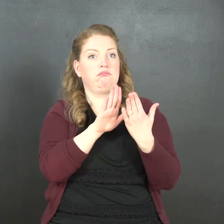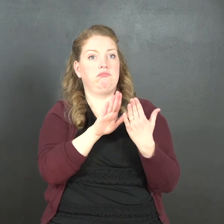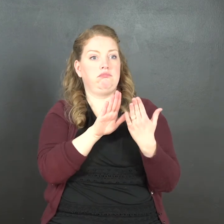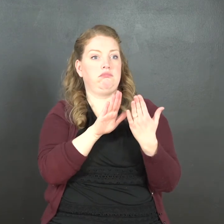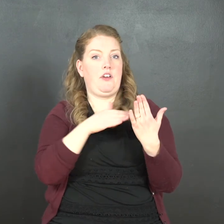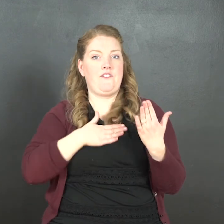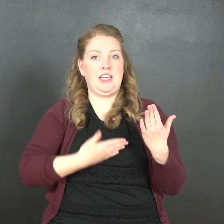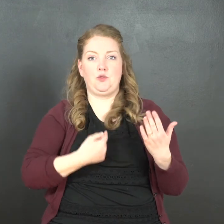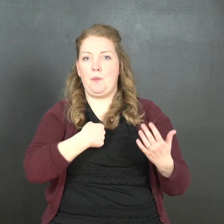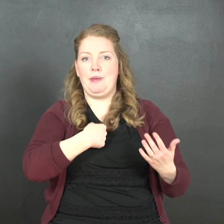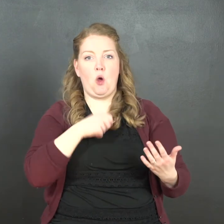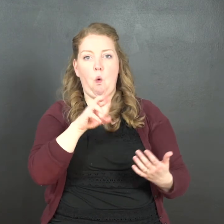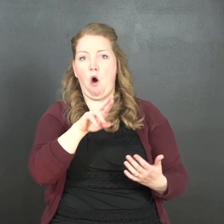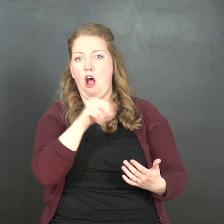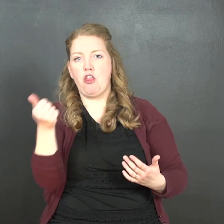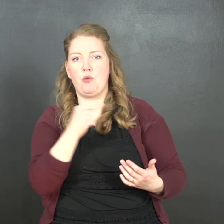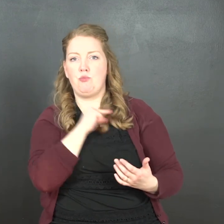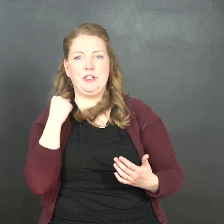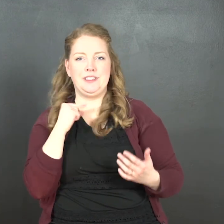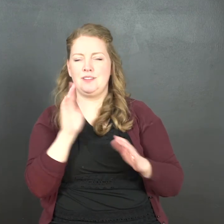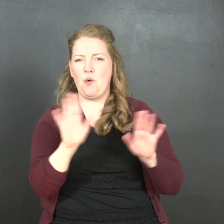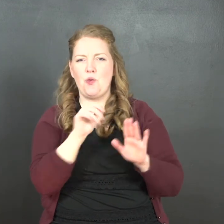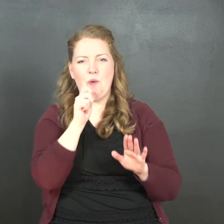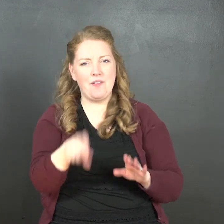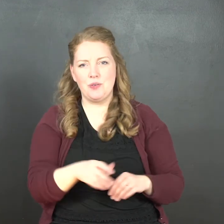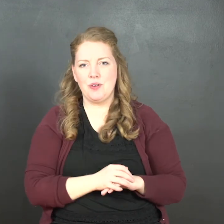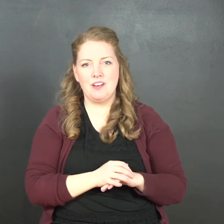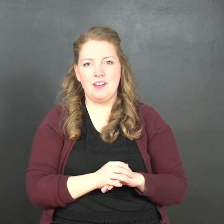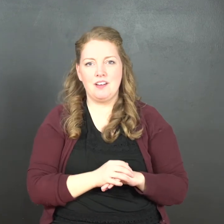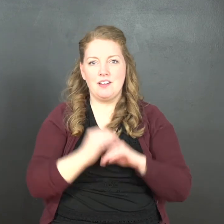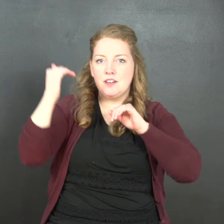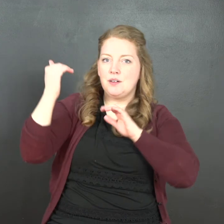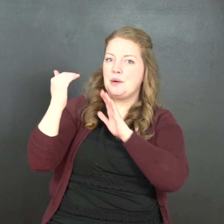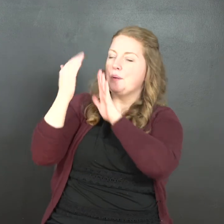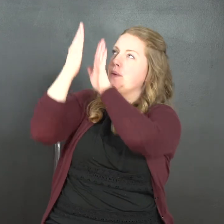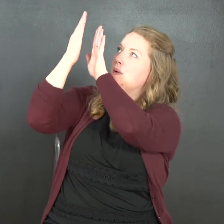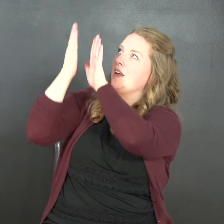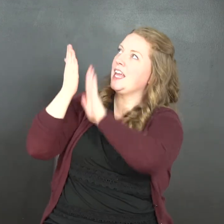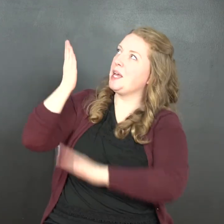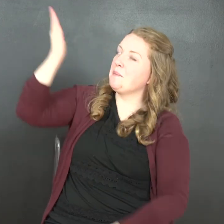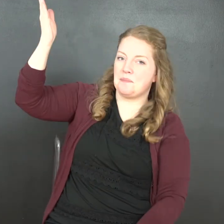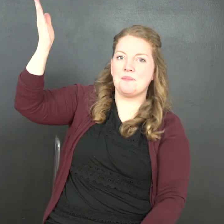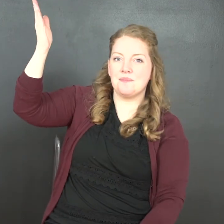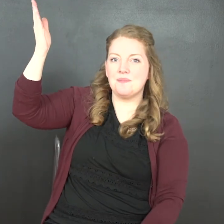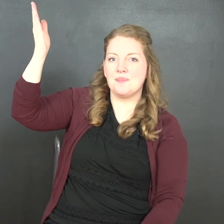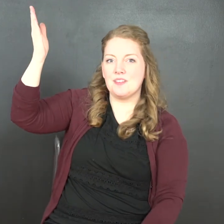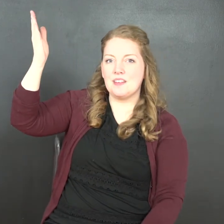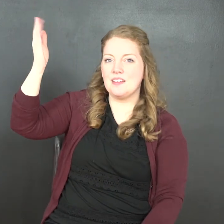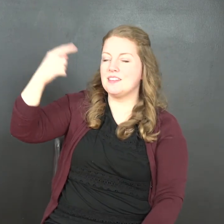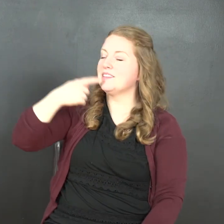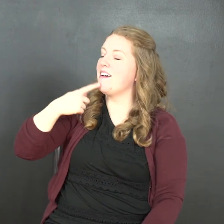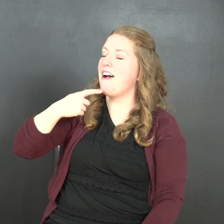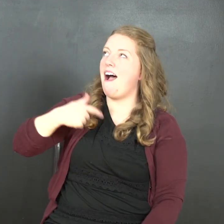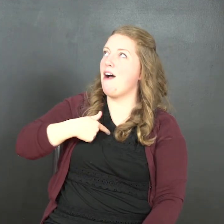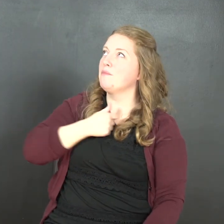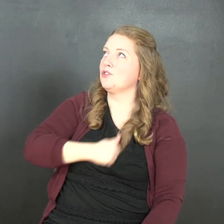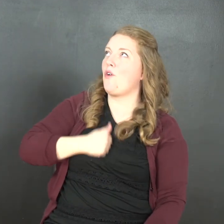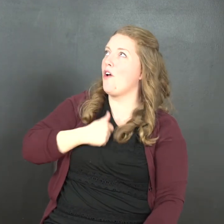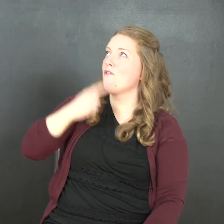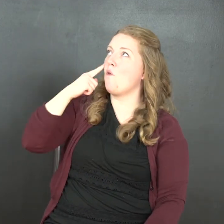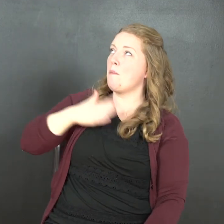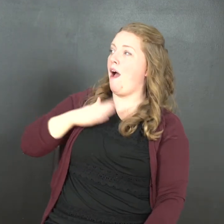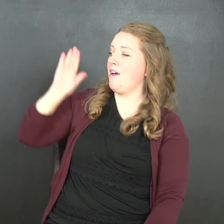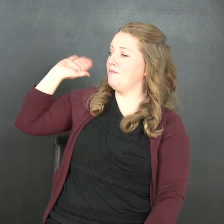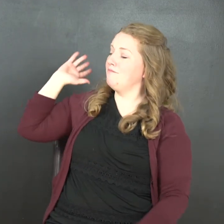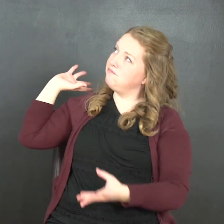acknowledge him as your Lord and you ask for forgiveness of sins, the beauty of the resurrection is it's good news so that Jesus can say to you